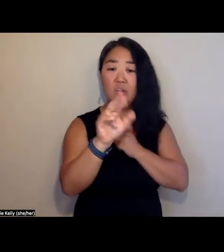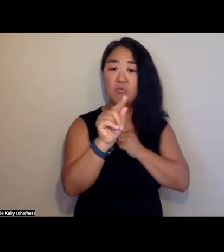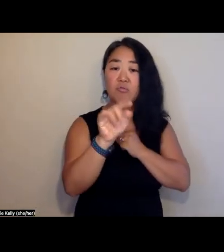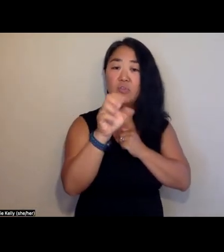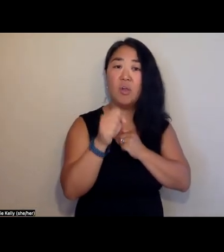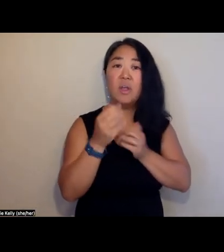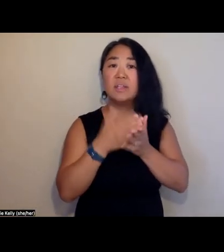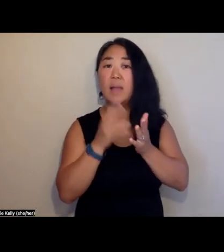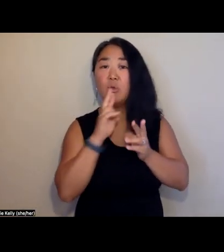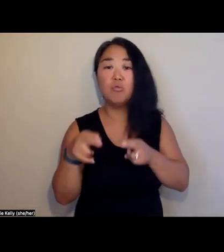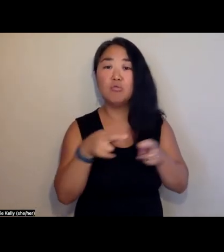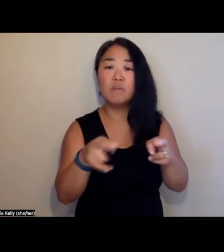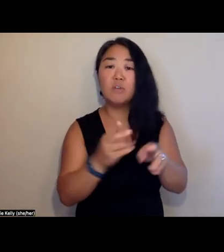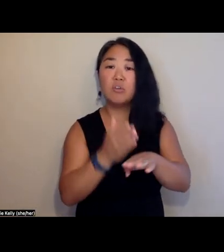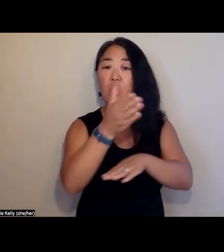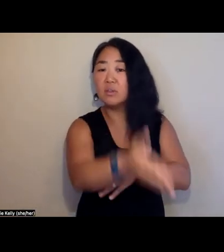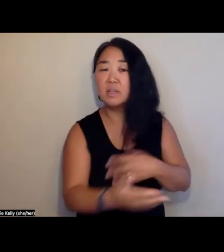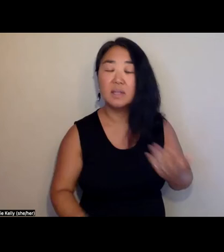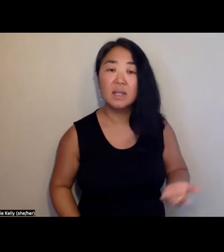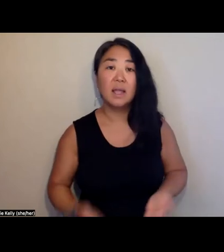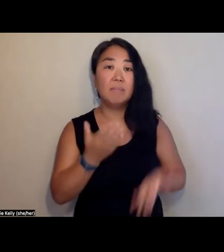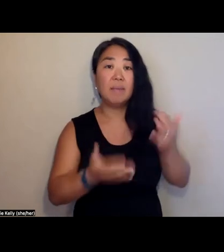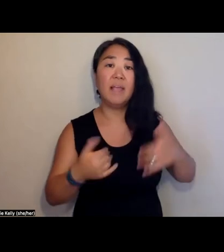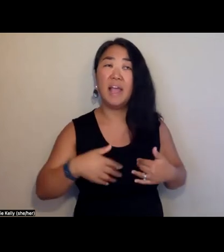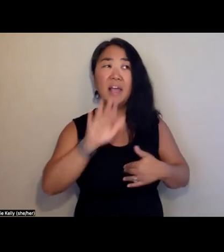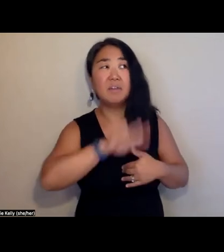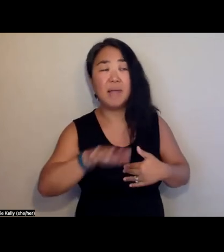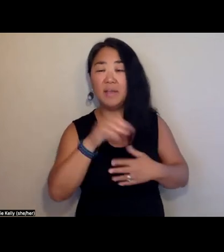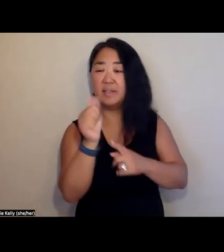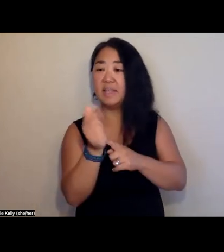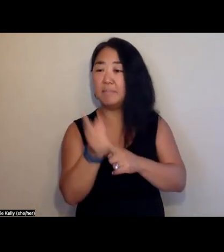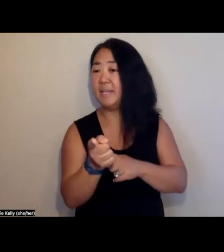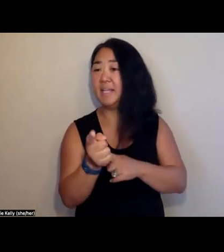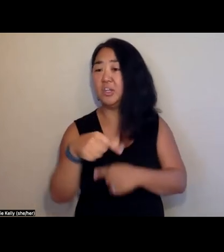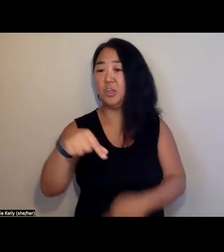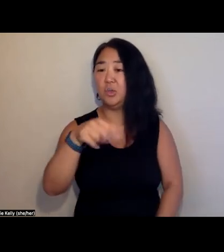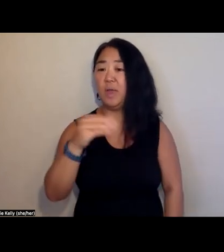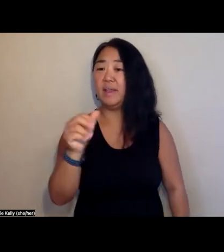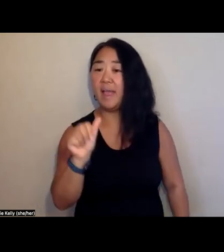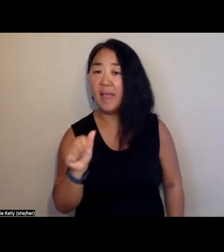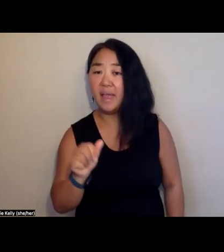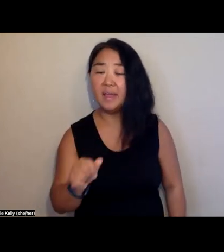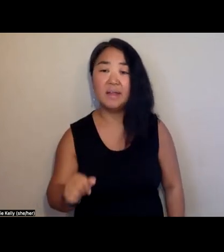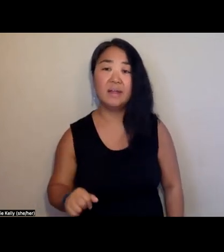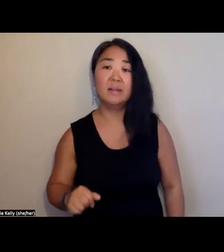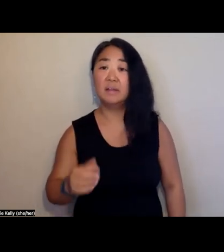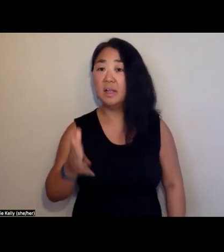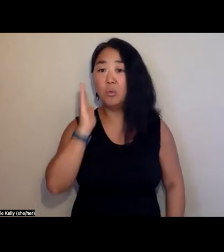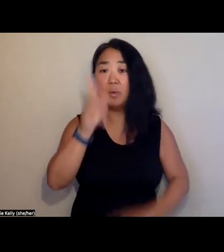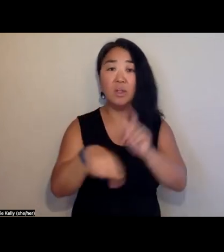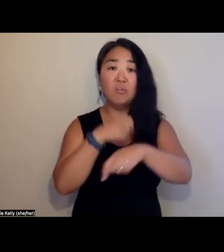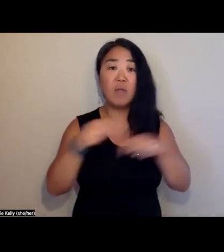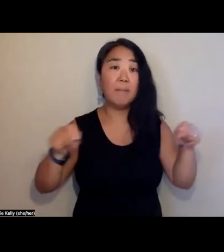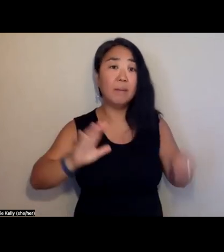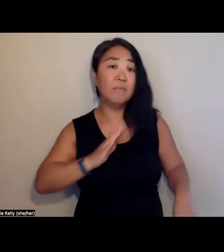else. We'll maybe do 10 minutes of Q&A or whatever y'all want to jump into. And then we'll wrap up formally,